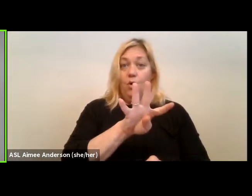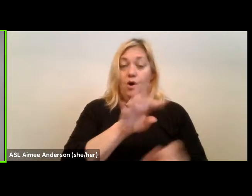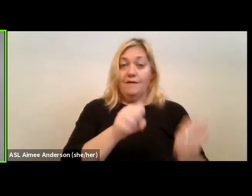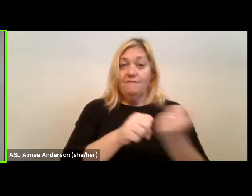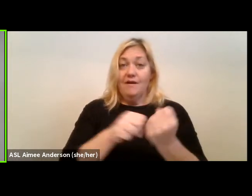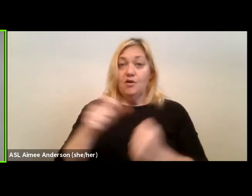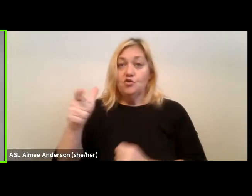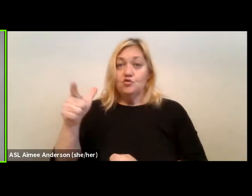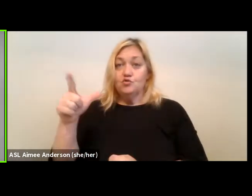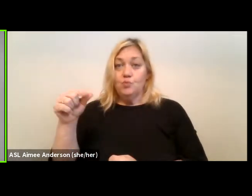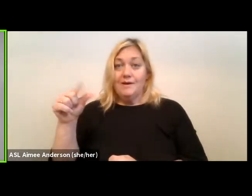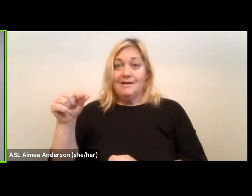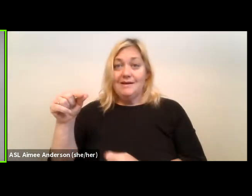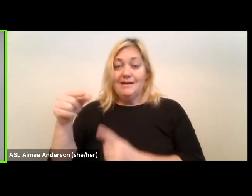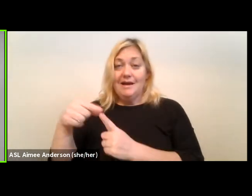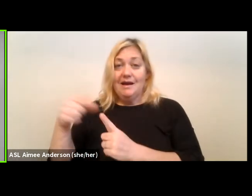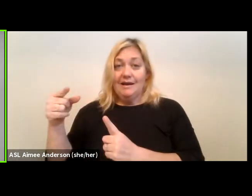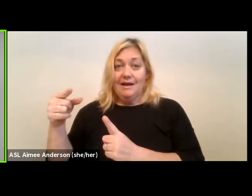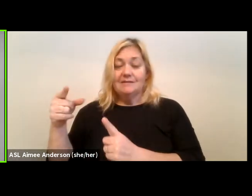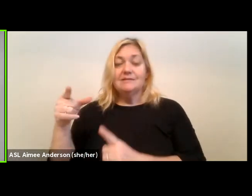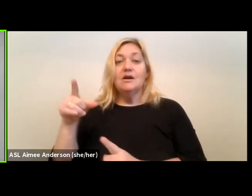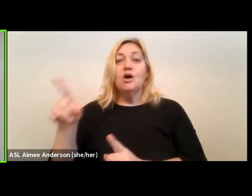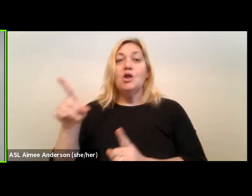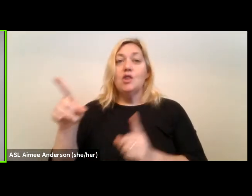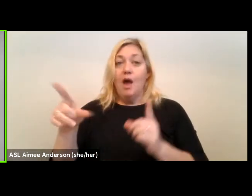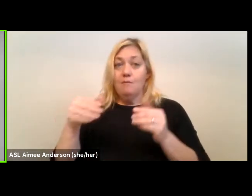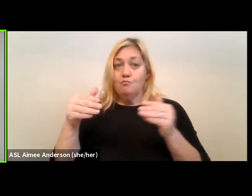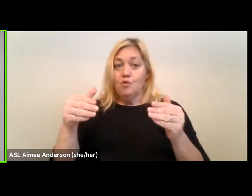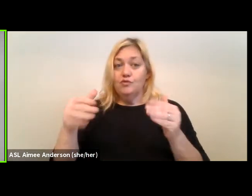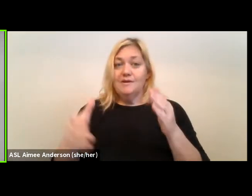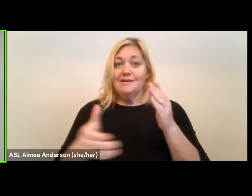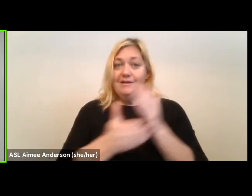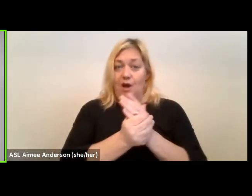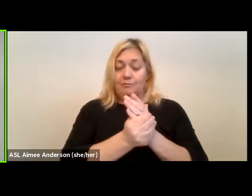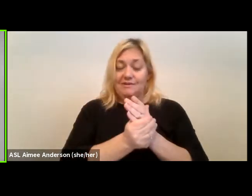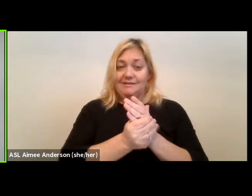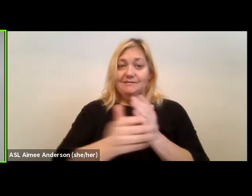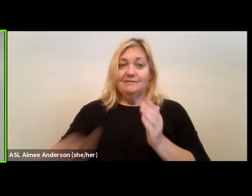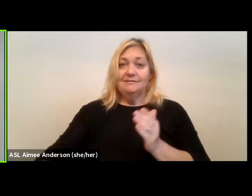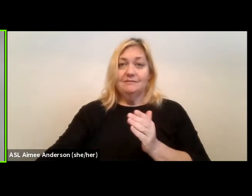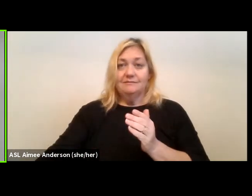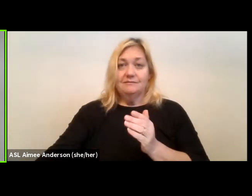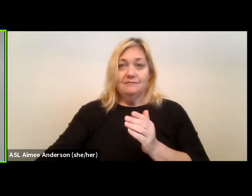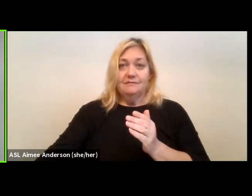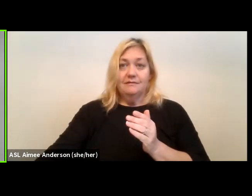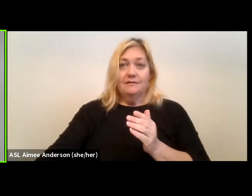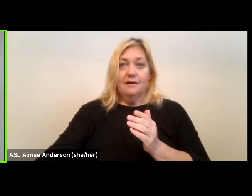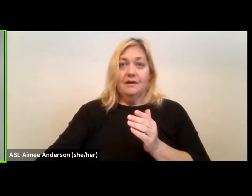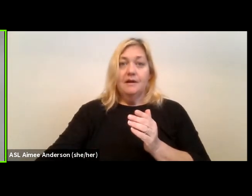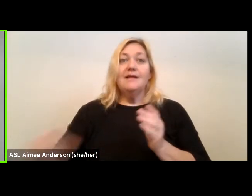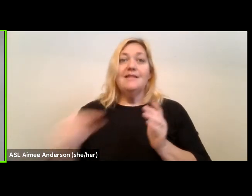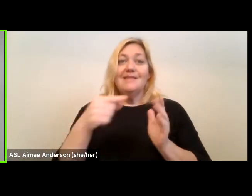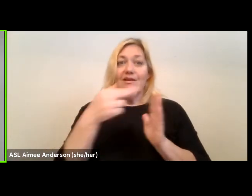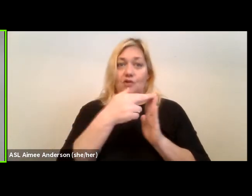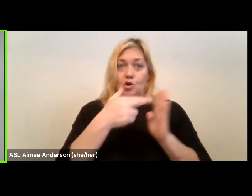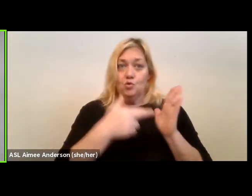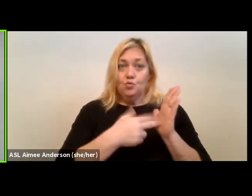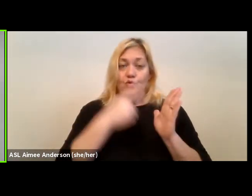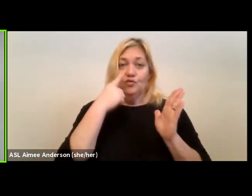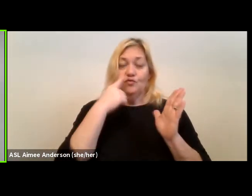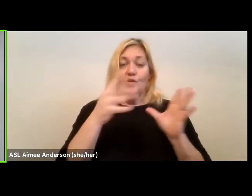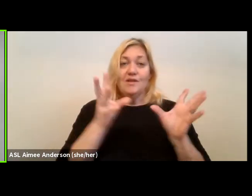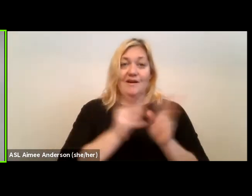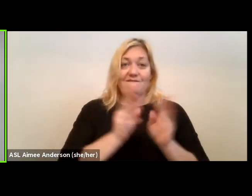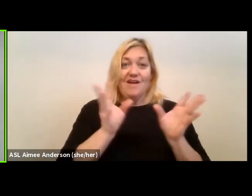20 against. The motion is adopted. These, as amended, these are the rules for the convention and the